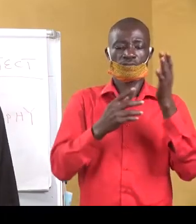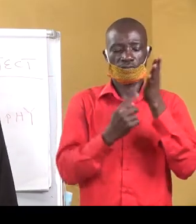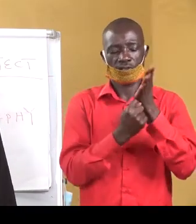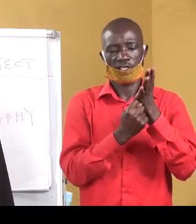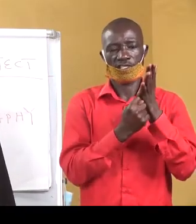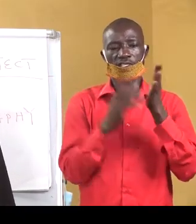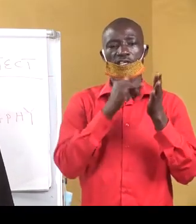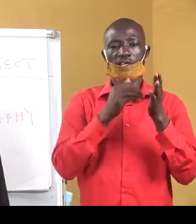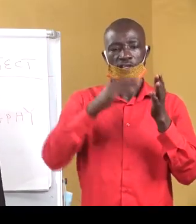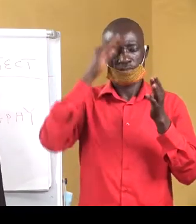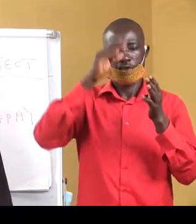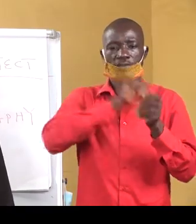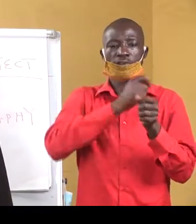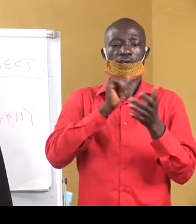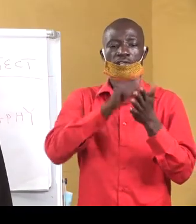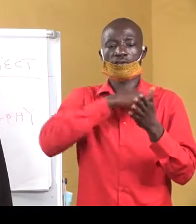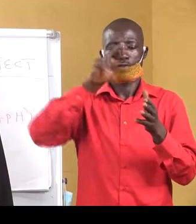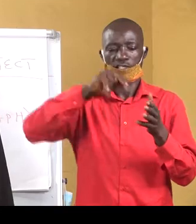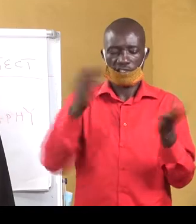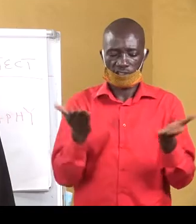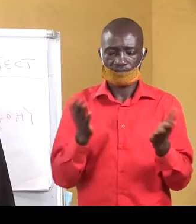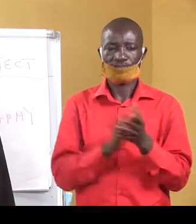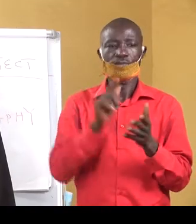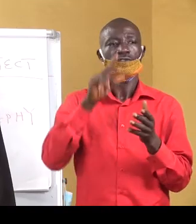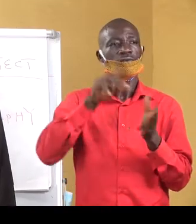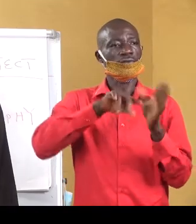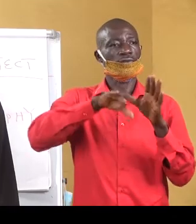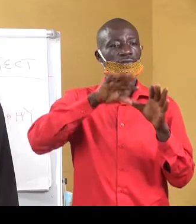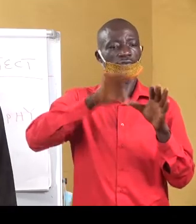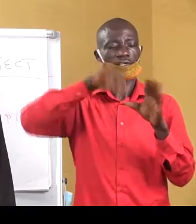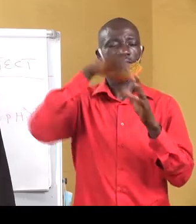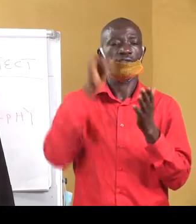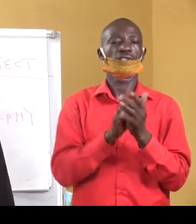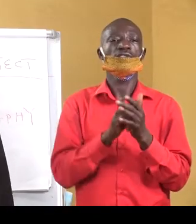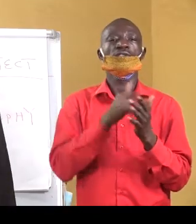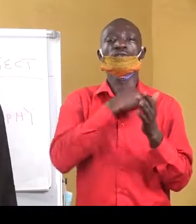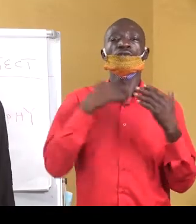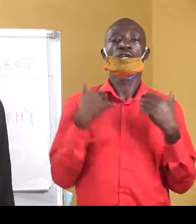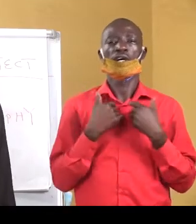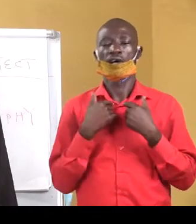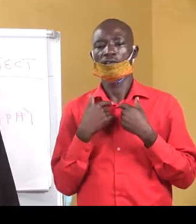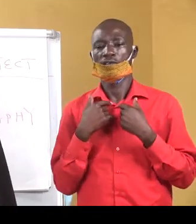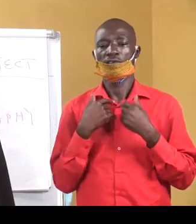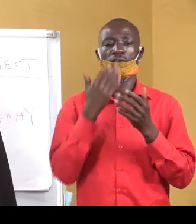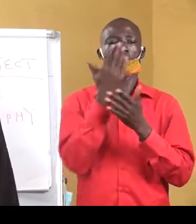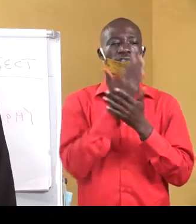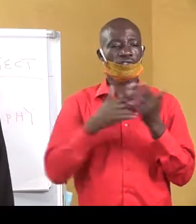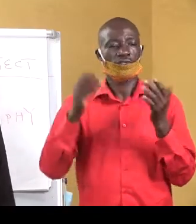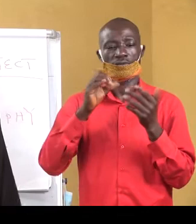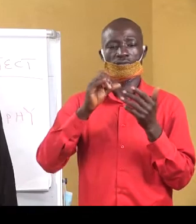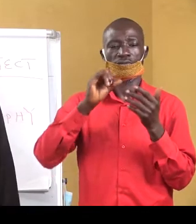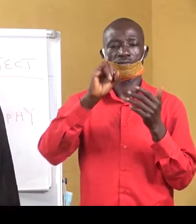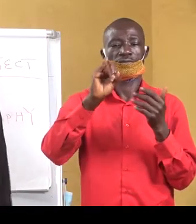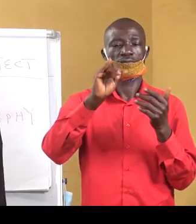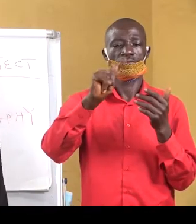manpower that we required, you will discover that we have some Italians that will